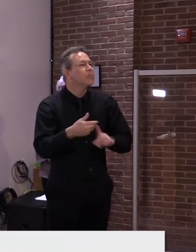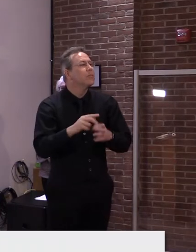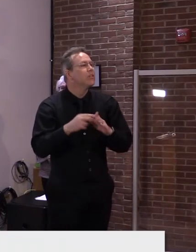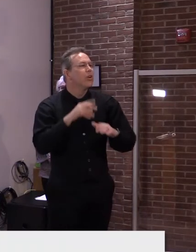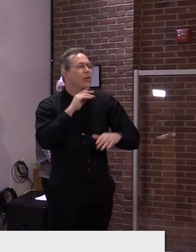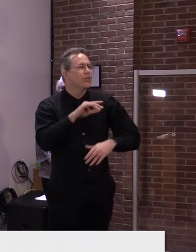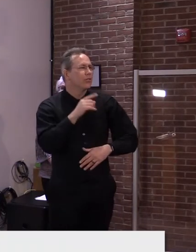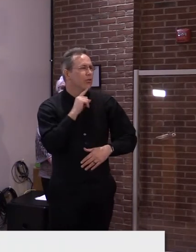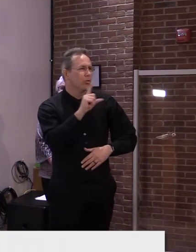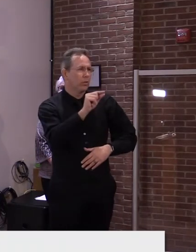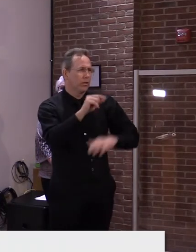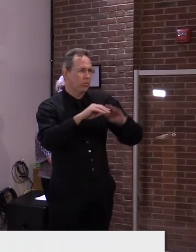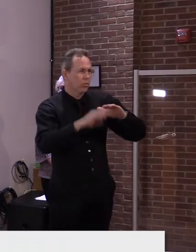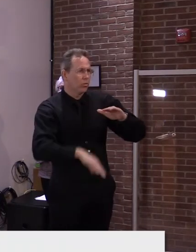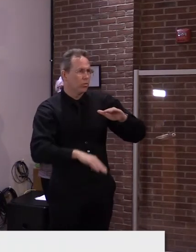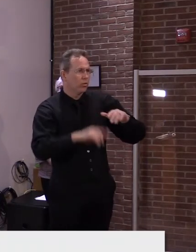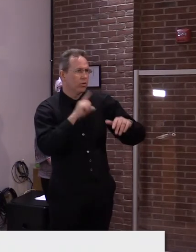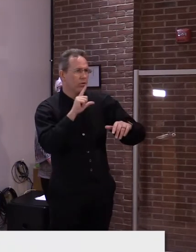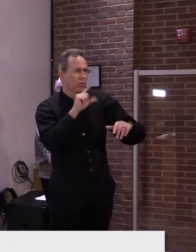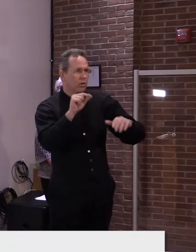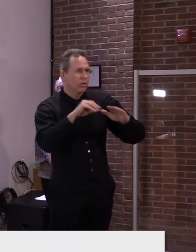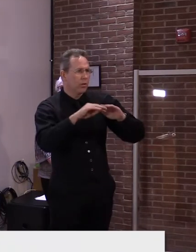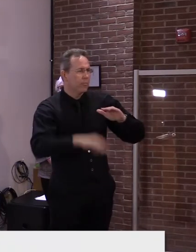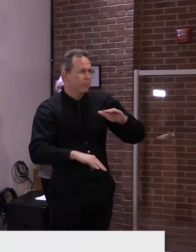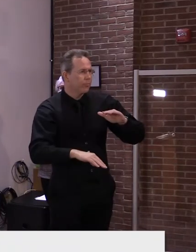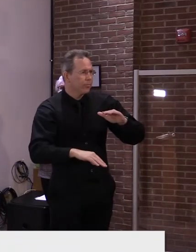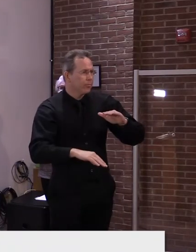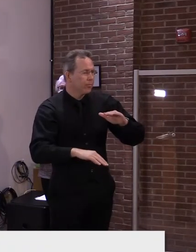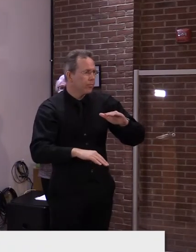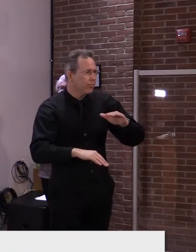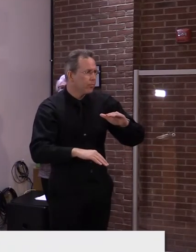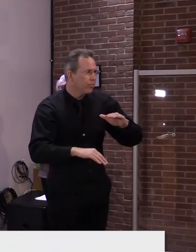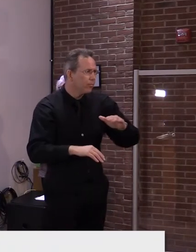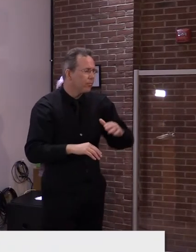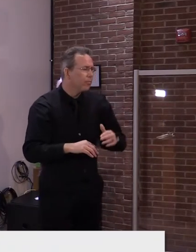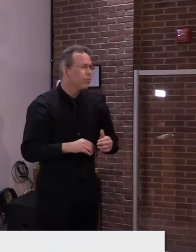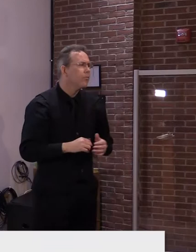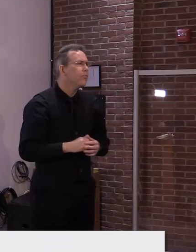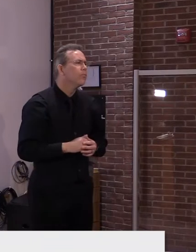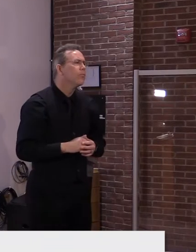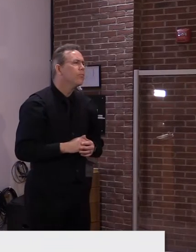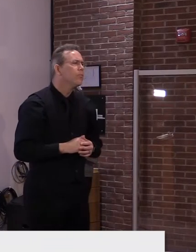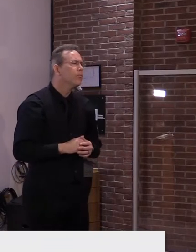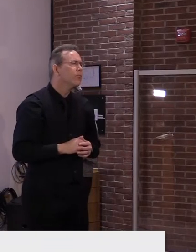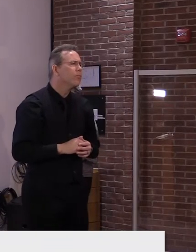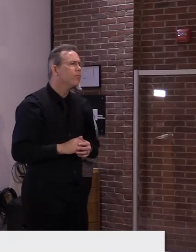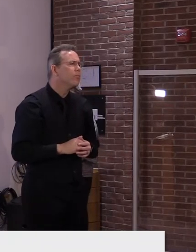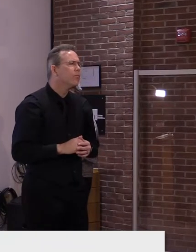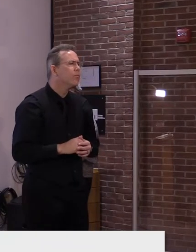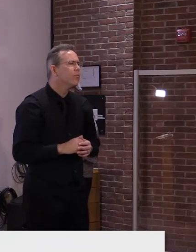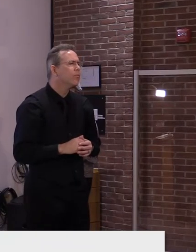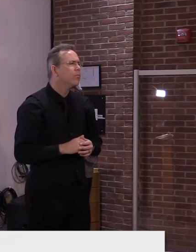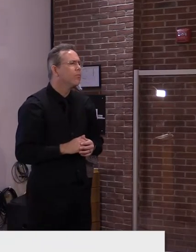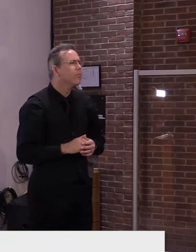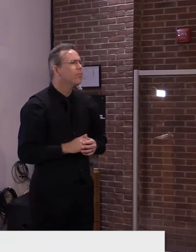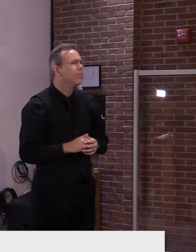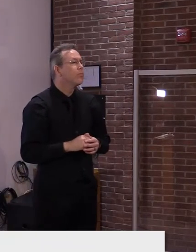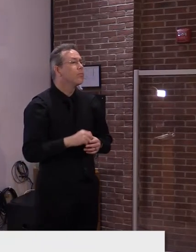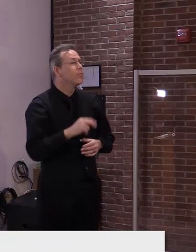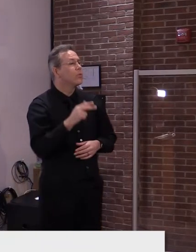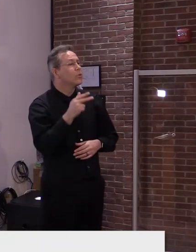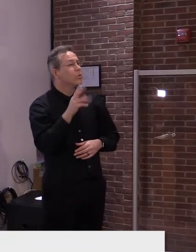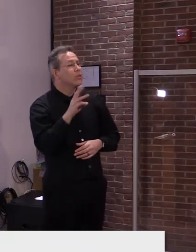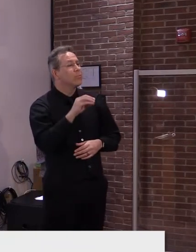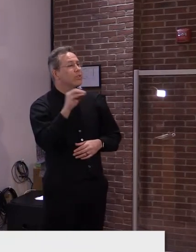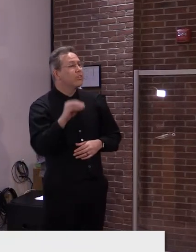26% of these children are in the 18 to 19 year old age group. So just to